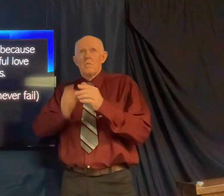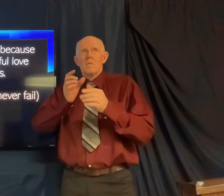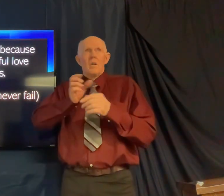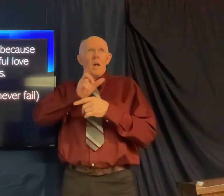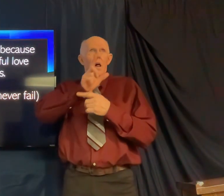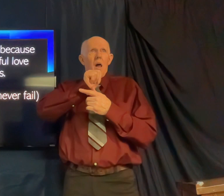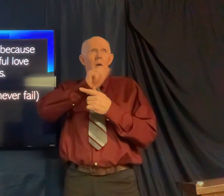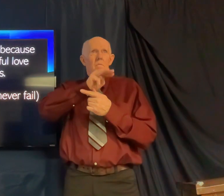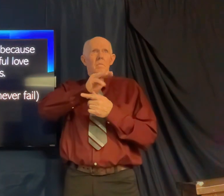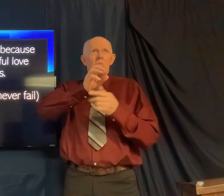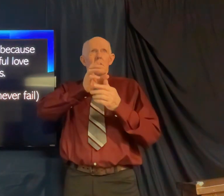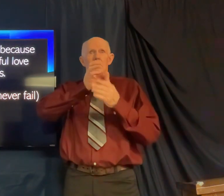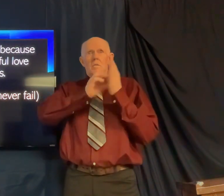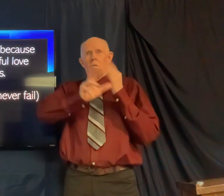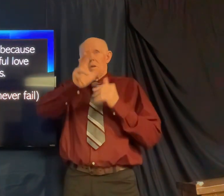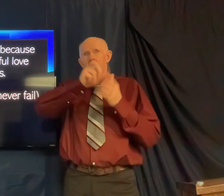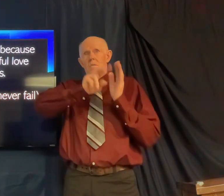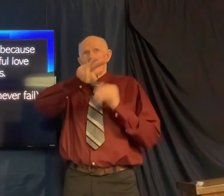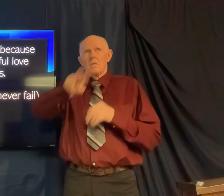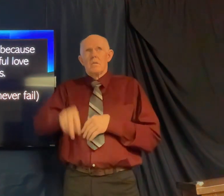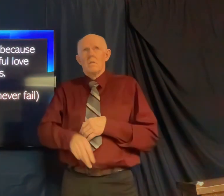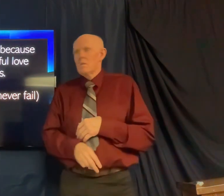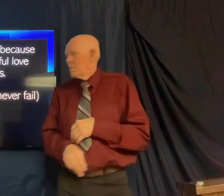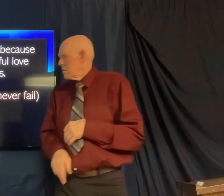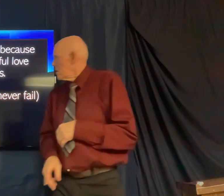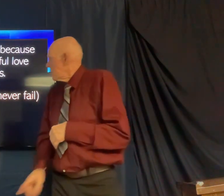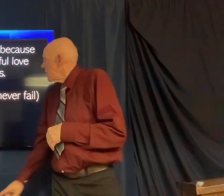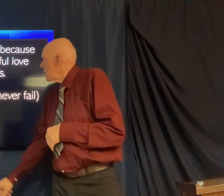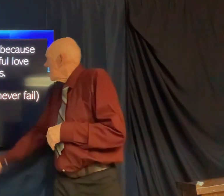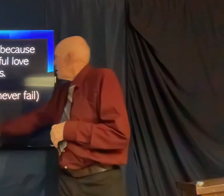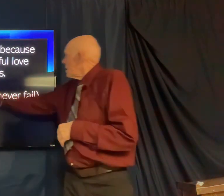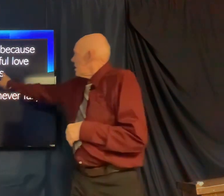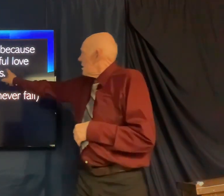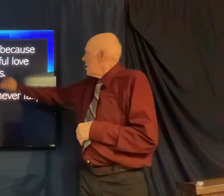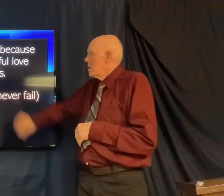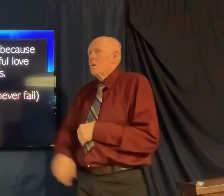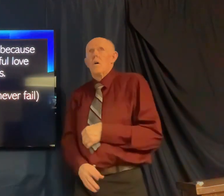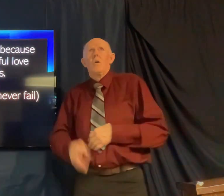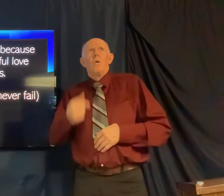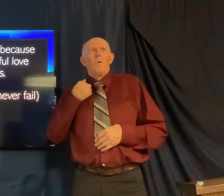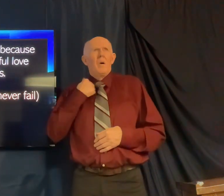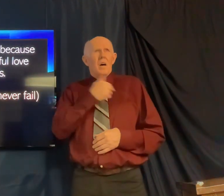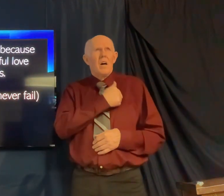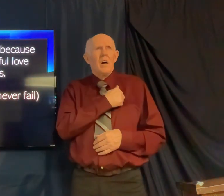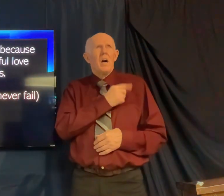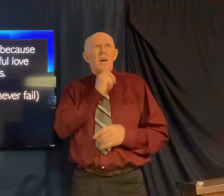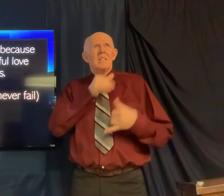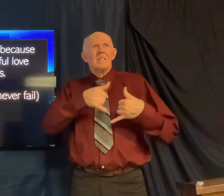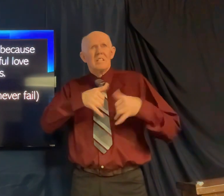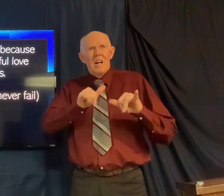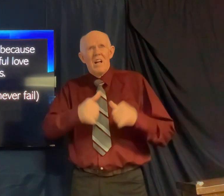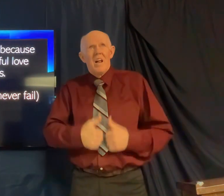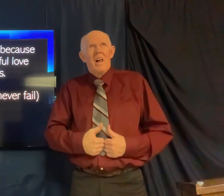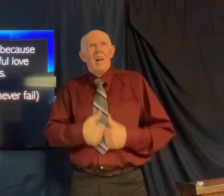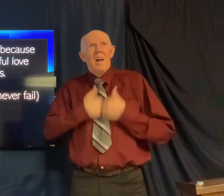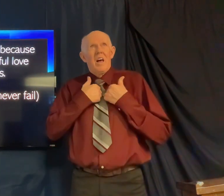Lamentations 3:22. His compassion never fails. We are still